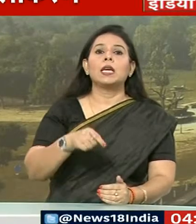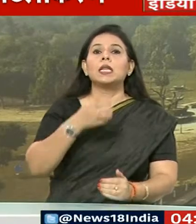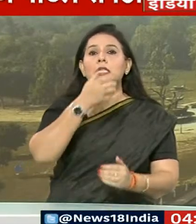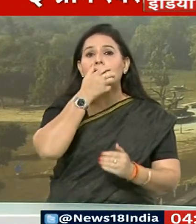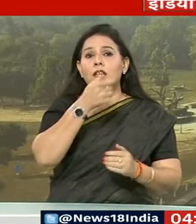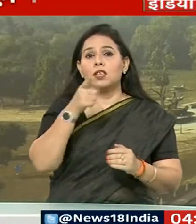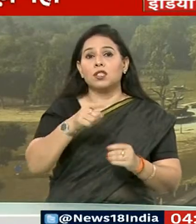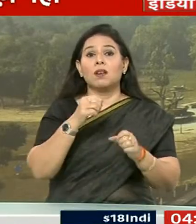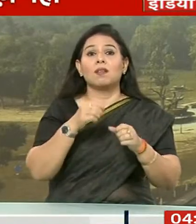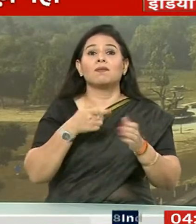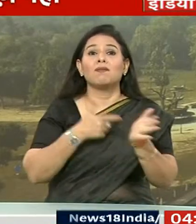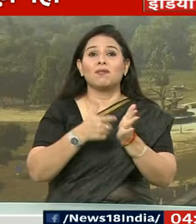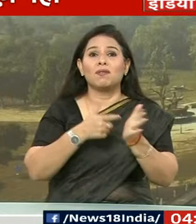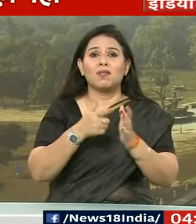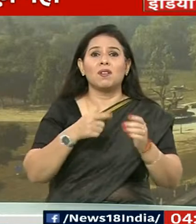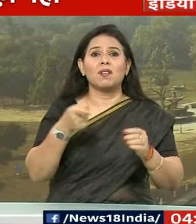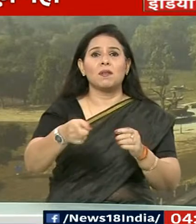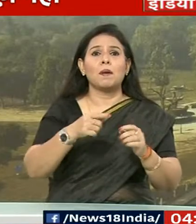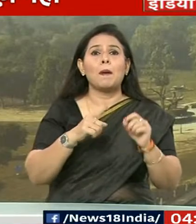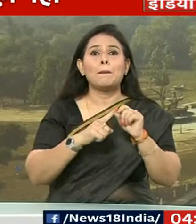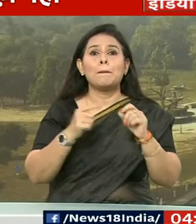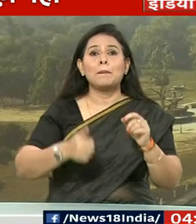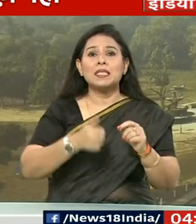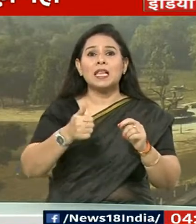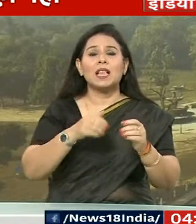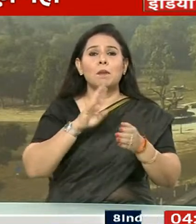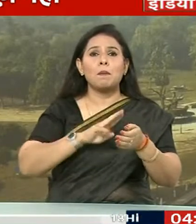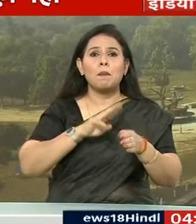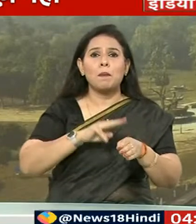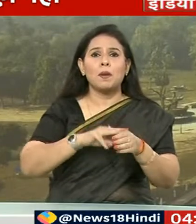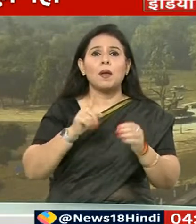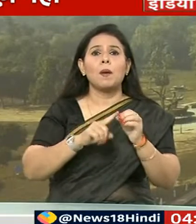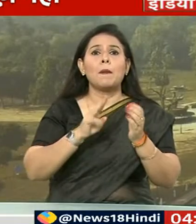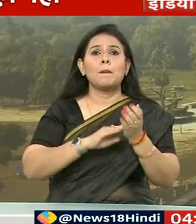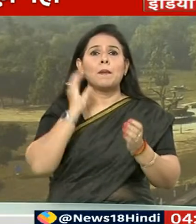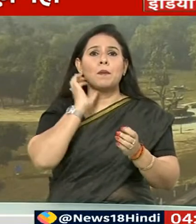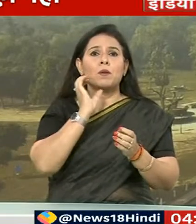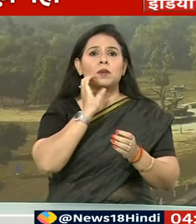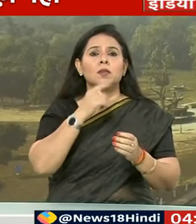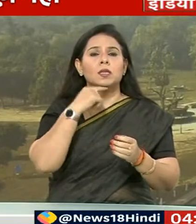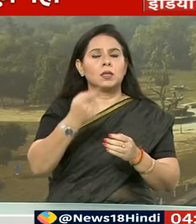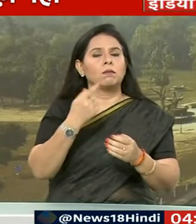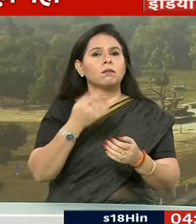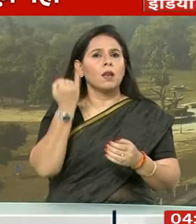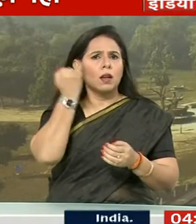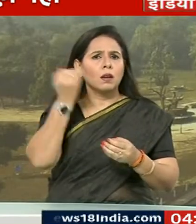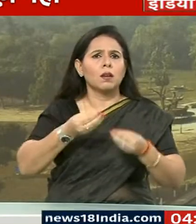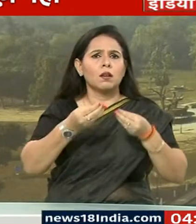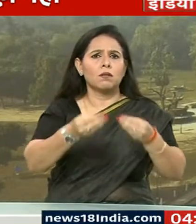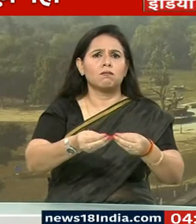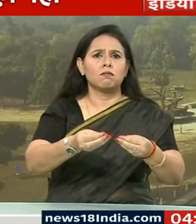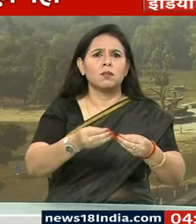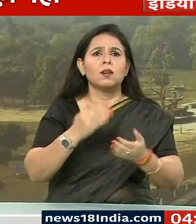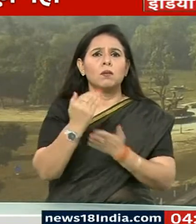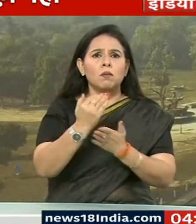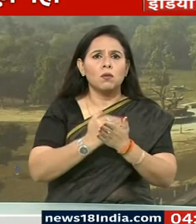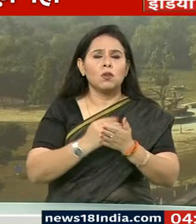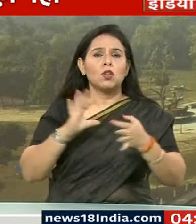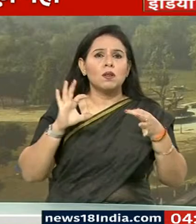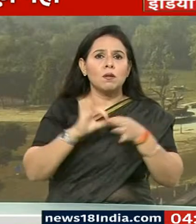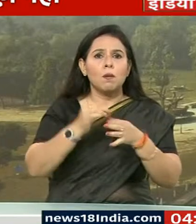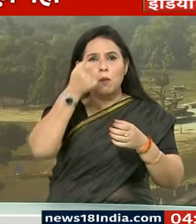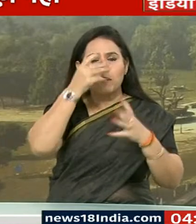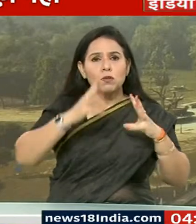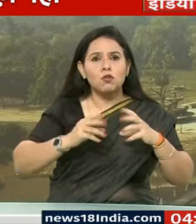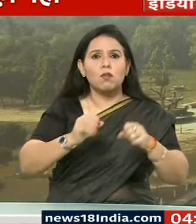In his address to the Gram Panchayats members, Prime Minister Narendra Modi suggested measures to tackle the situation of